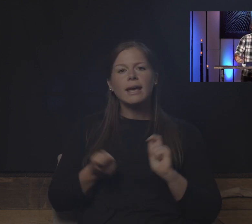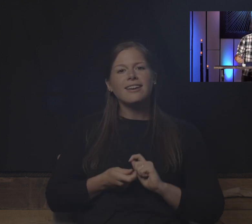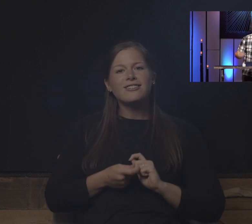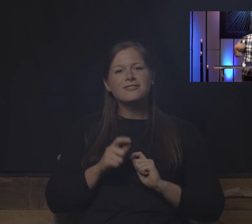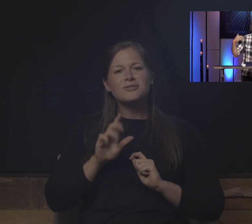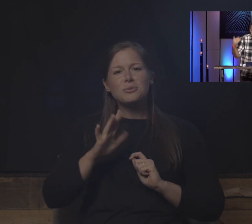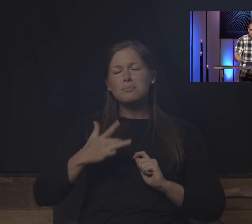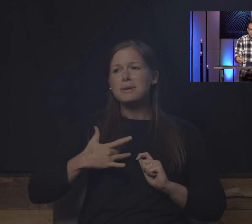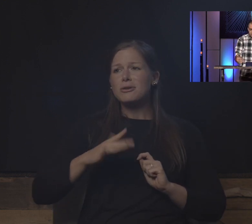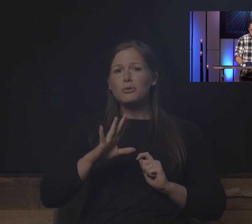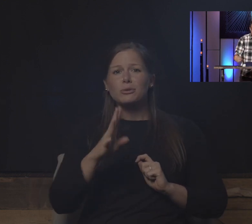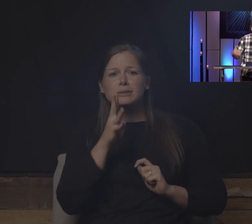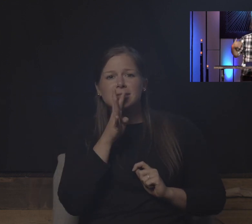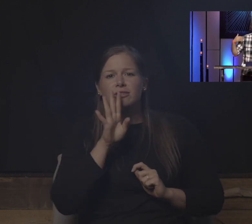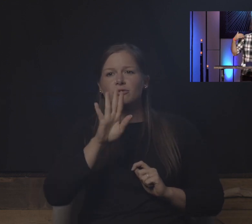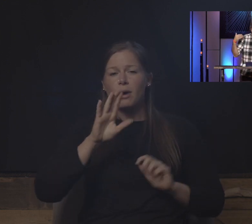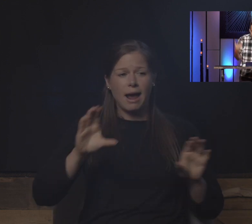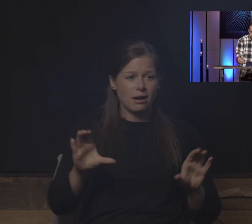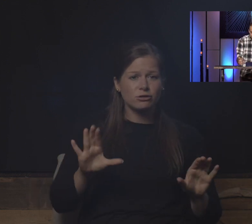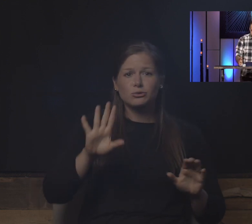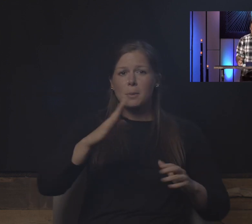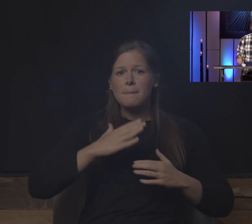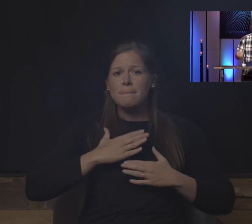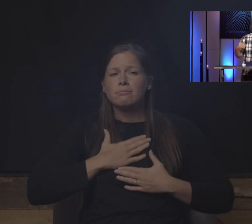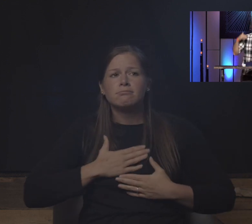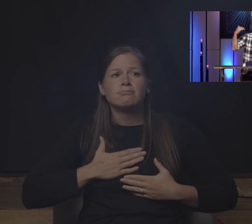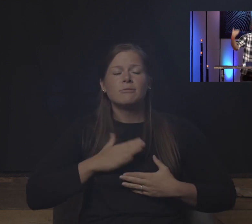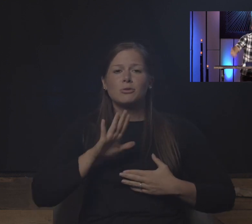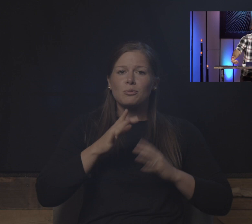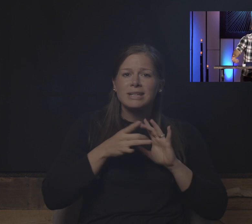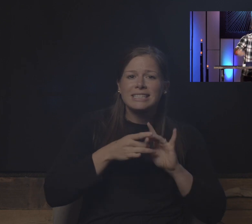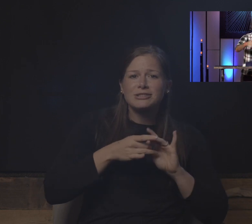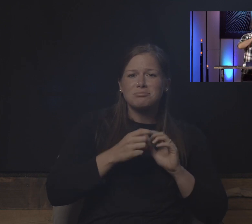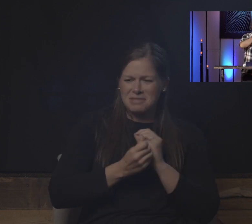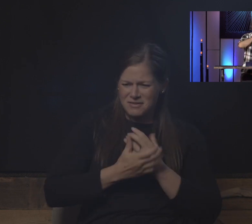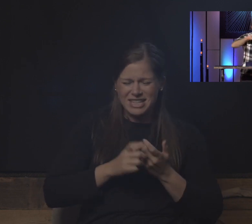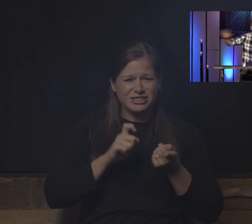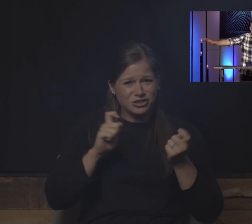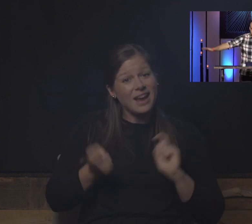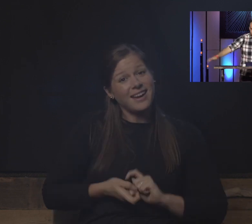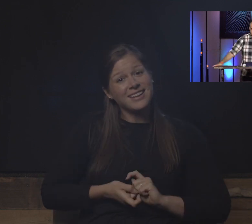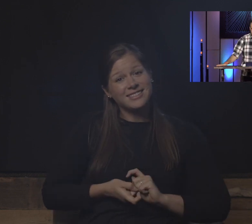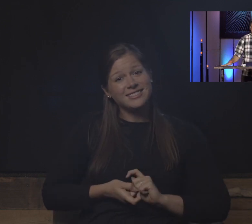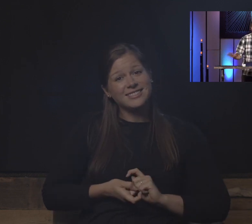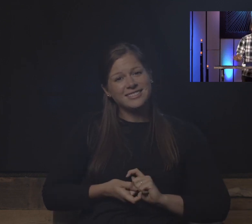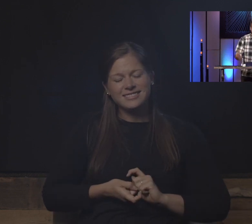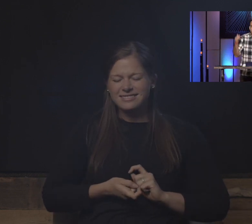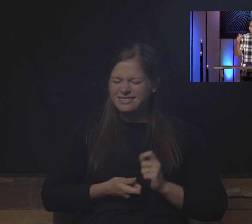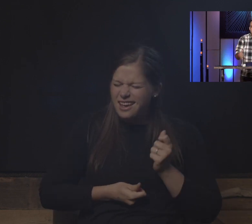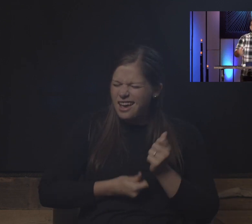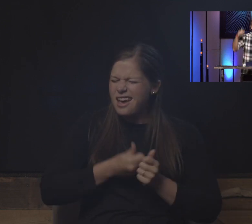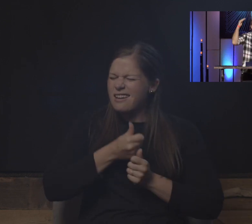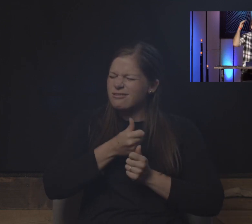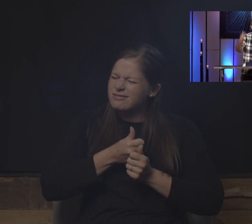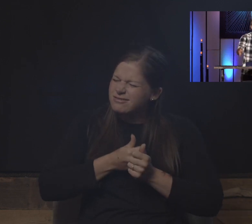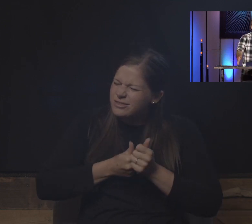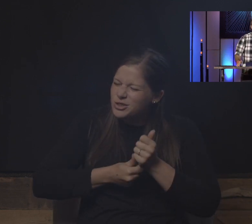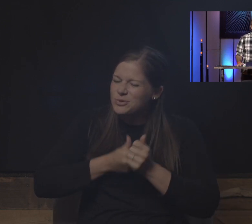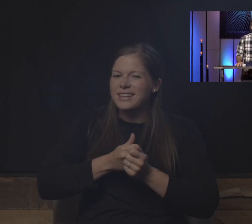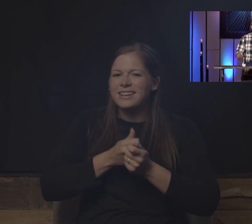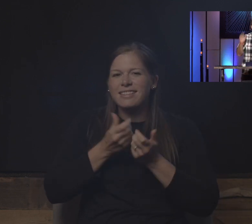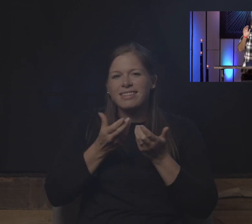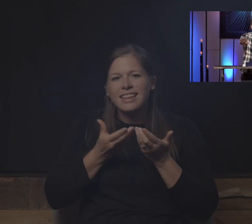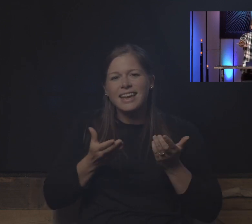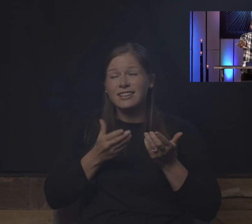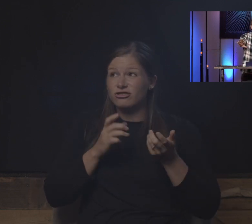speech changes. Your actions change. Your pleasures change. Your relationships change. Everything changes. Every single